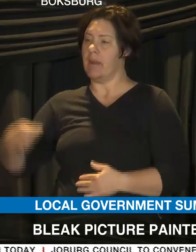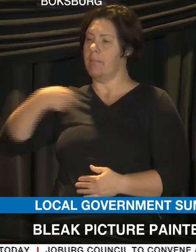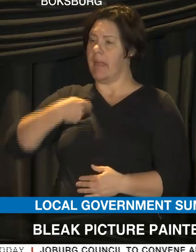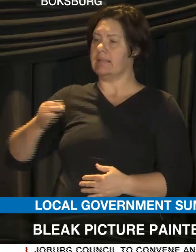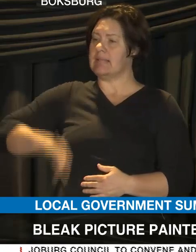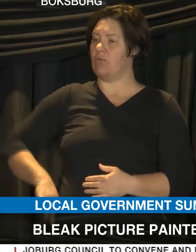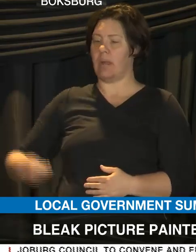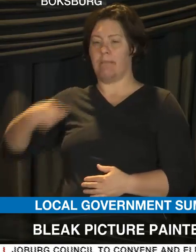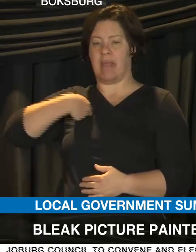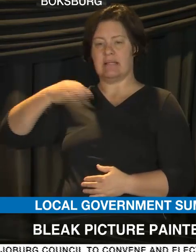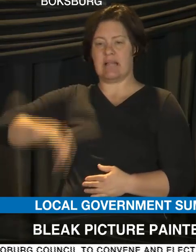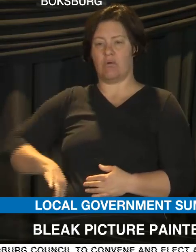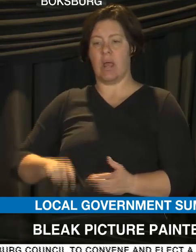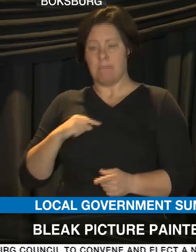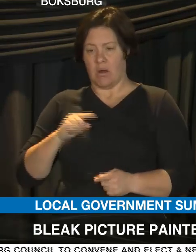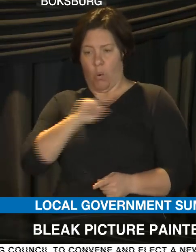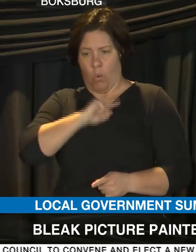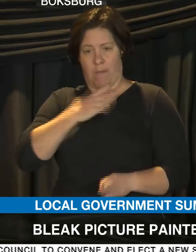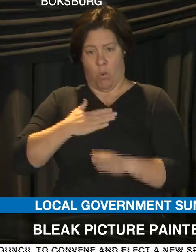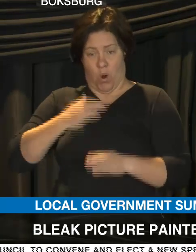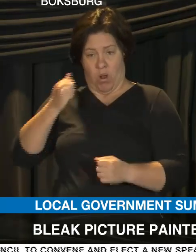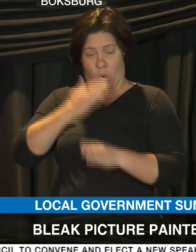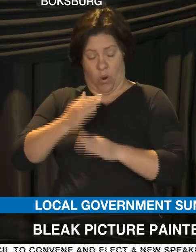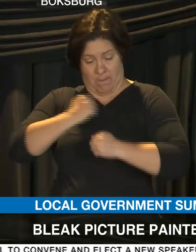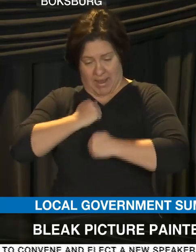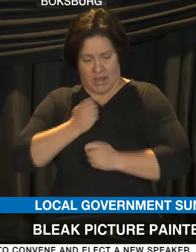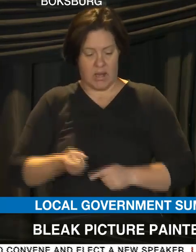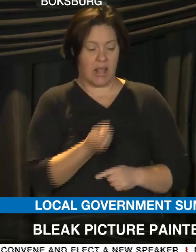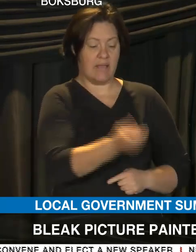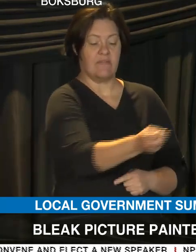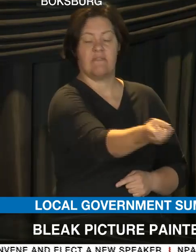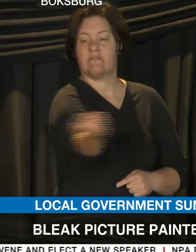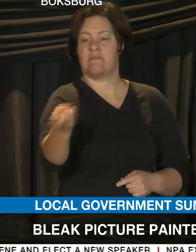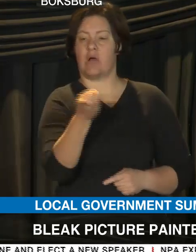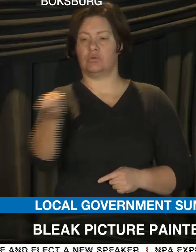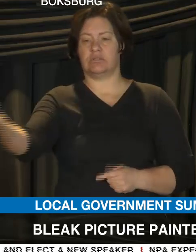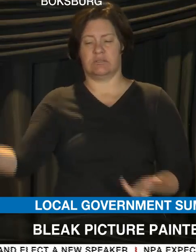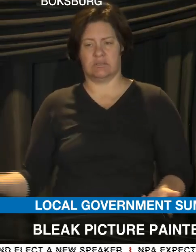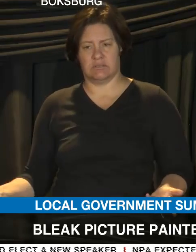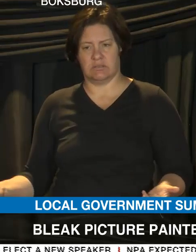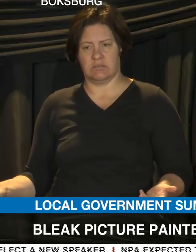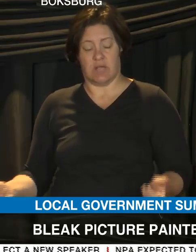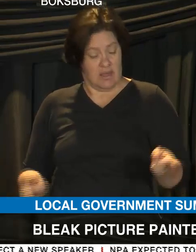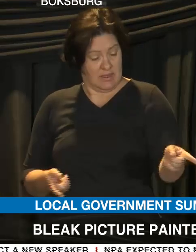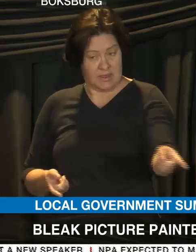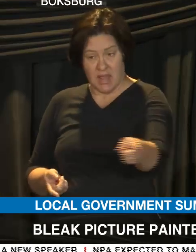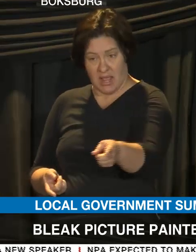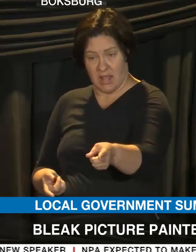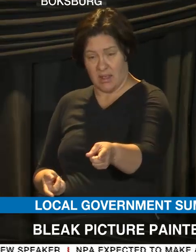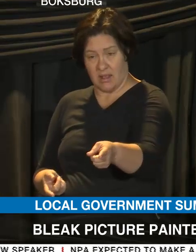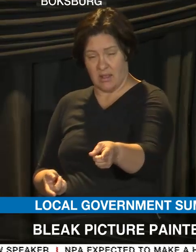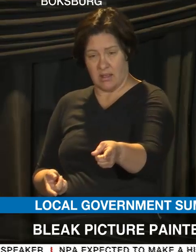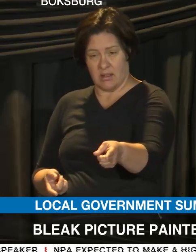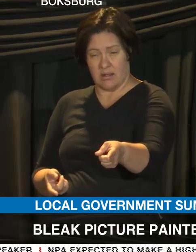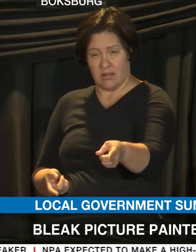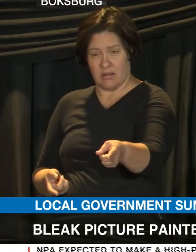paid, and on top of all that, those to whom the service has been outsourced to, they then